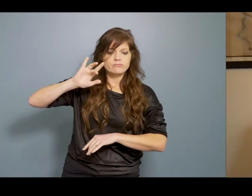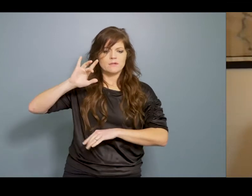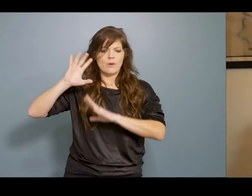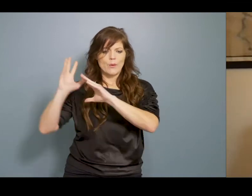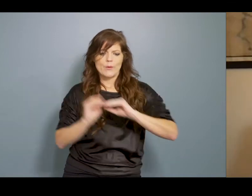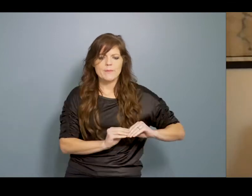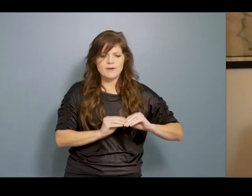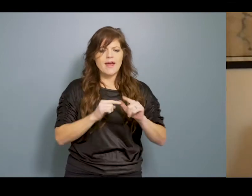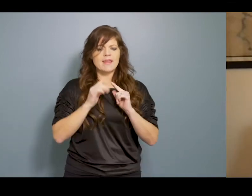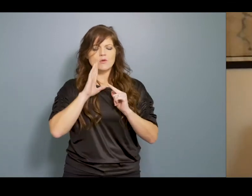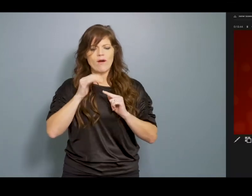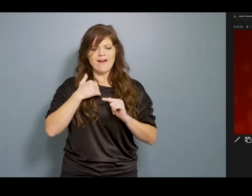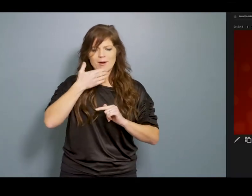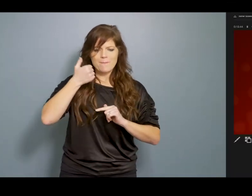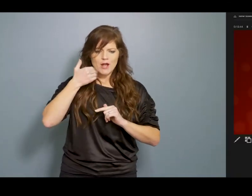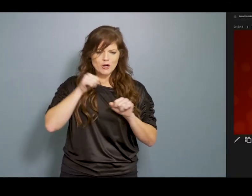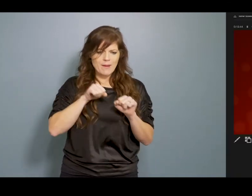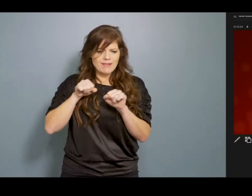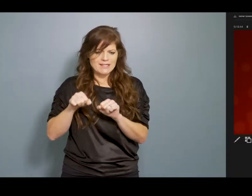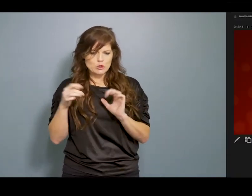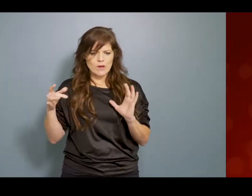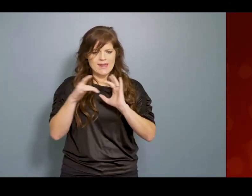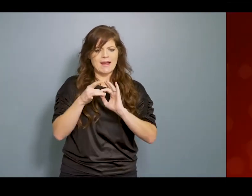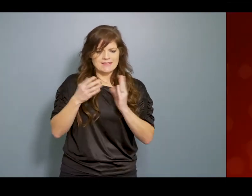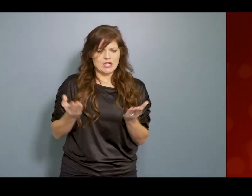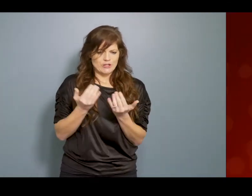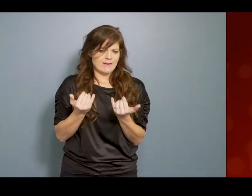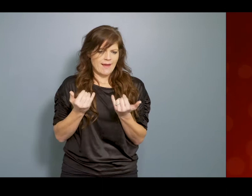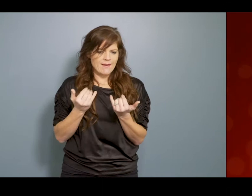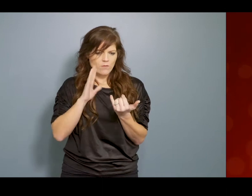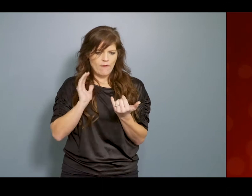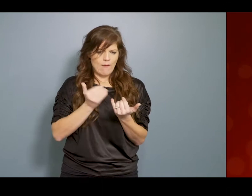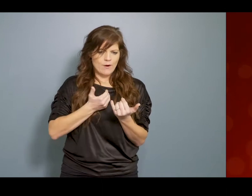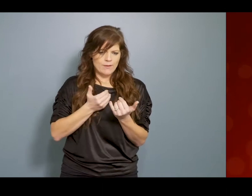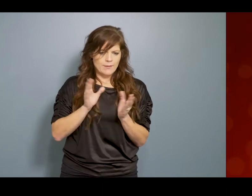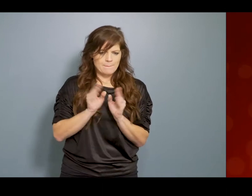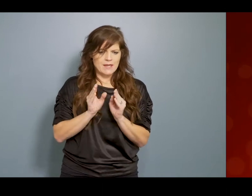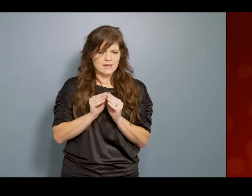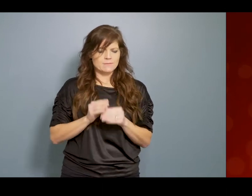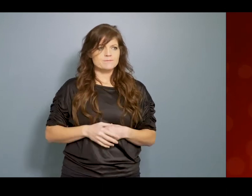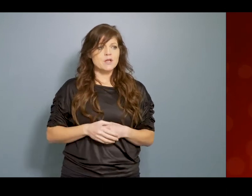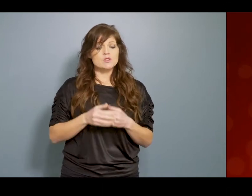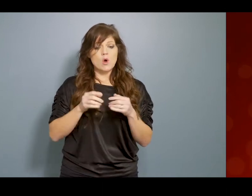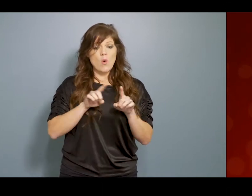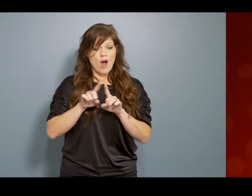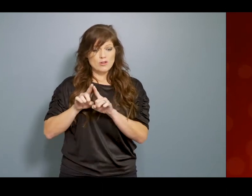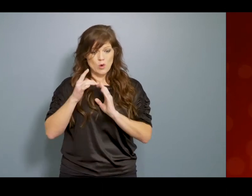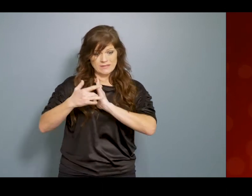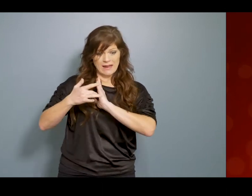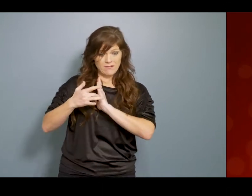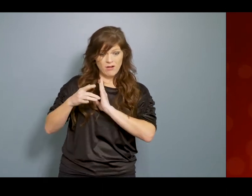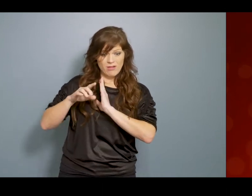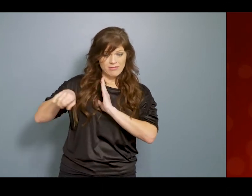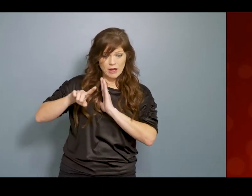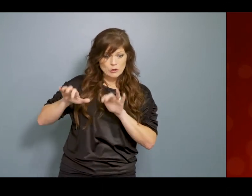the ability and connectivity on your computer. We're also swapping screens here as we've got